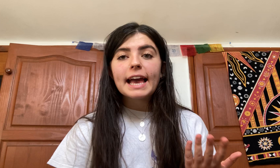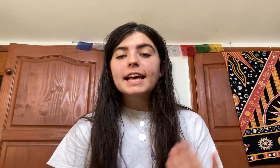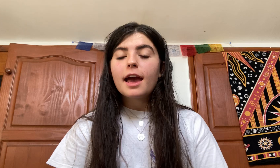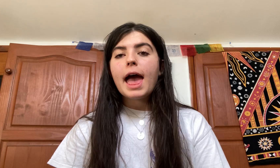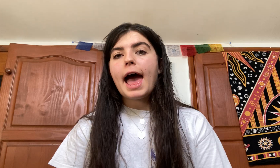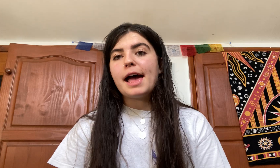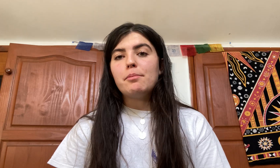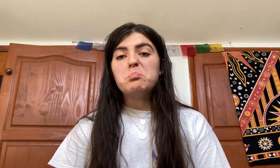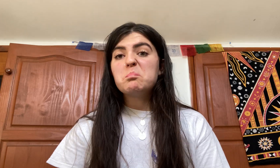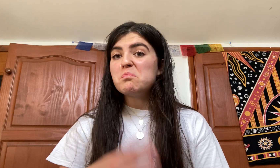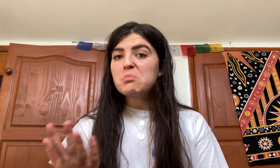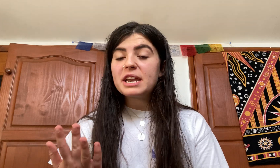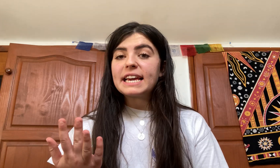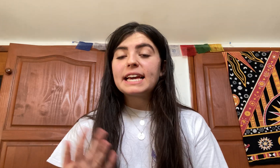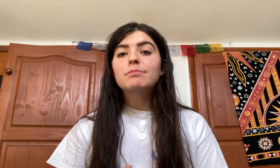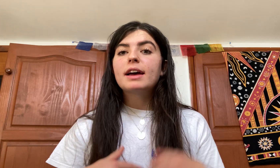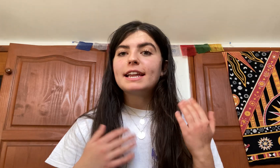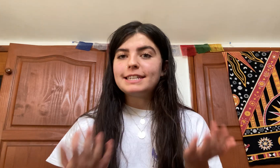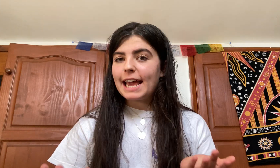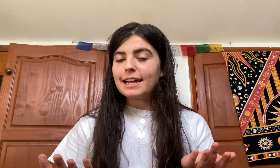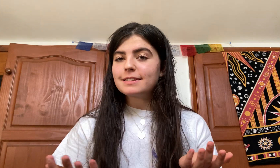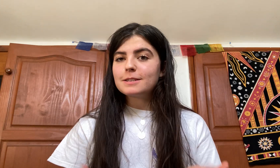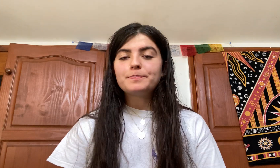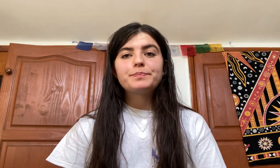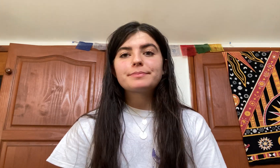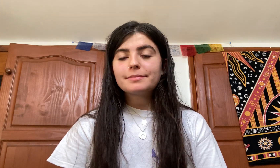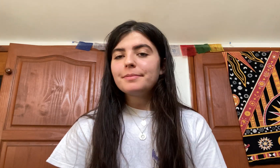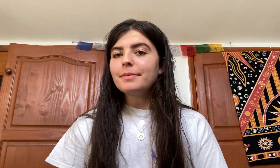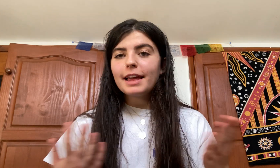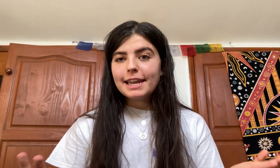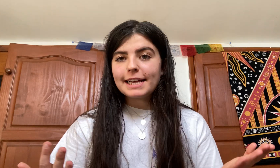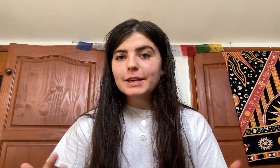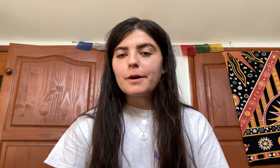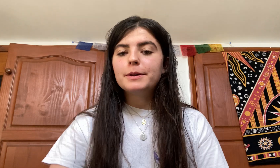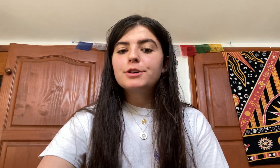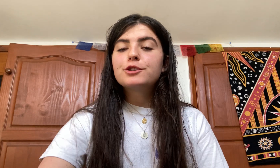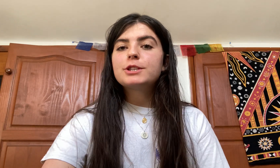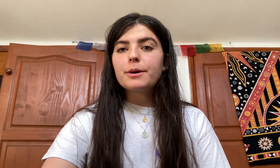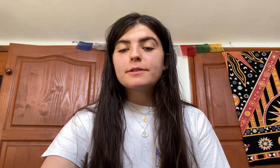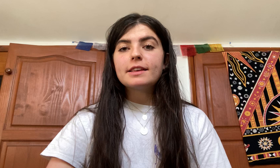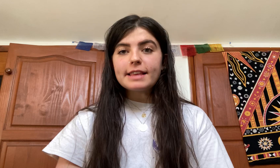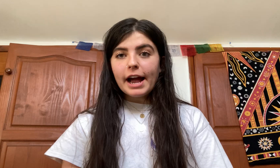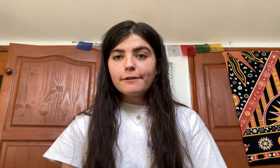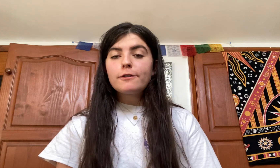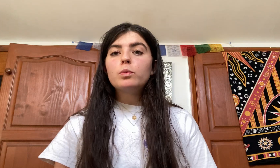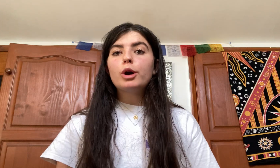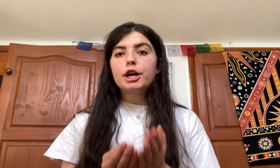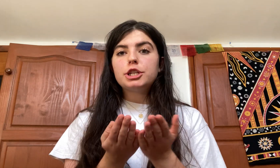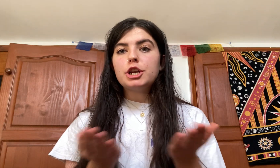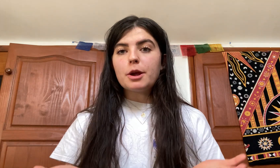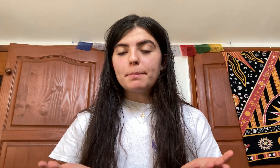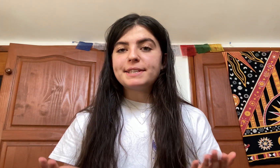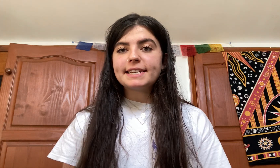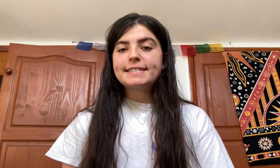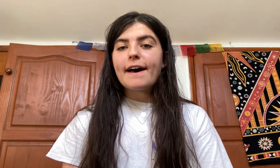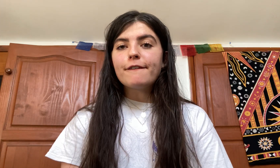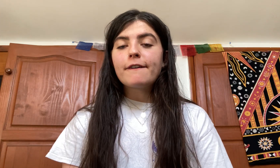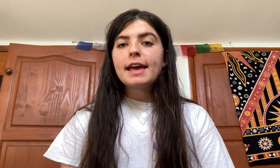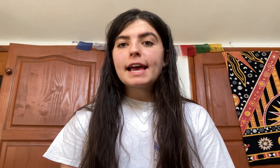something, money and dates. Let's go. So the sign for the word numbers itself is